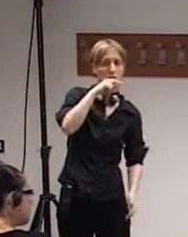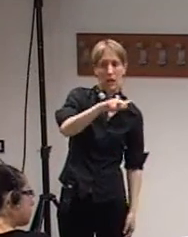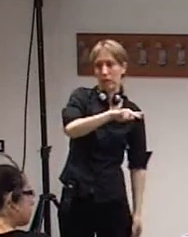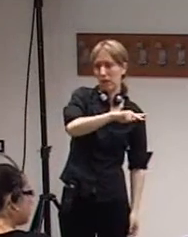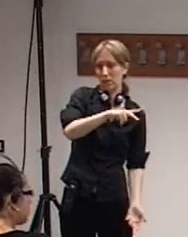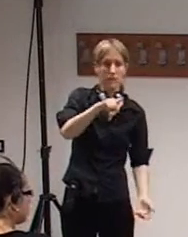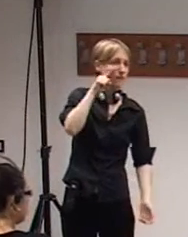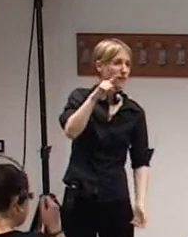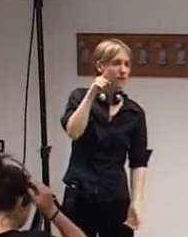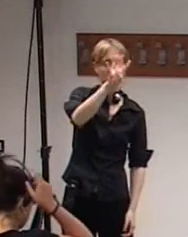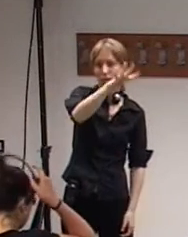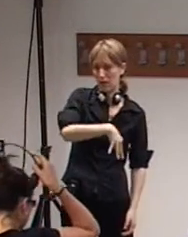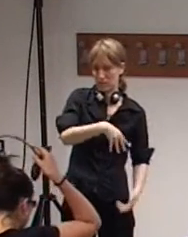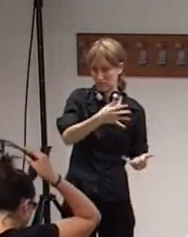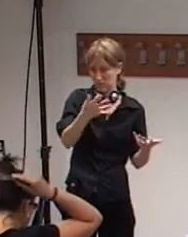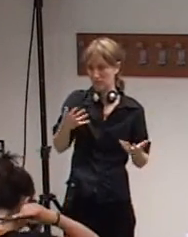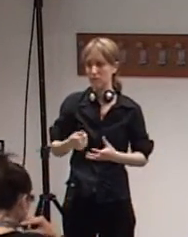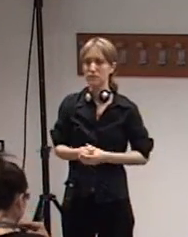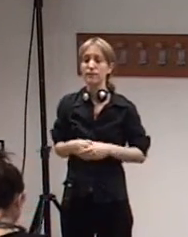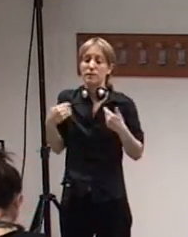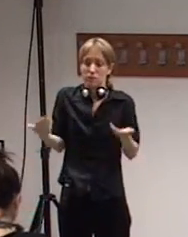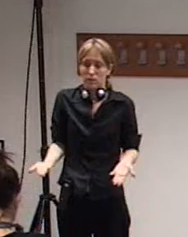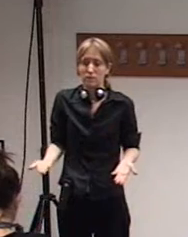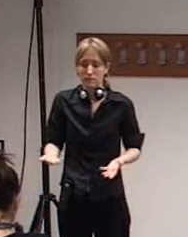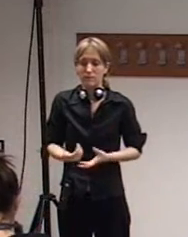the structures of French or Spanish or Catalan.